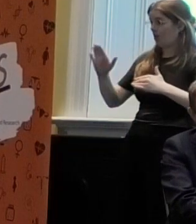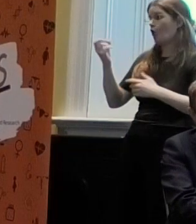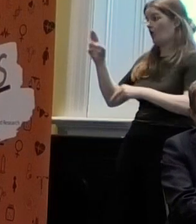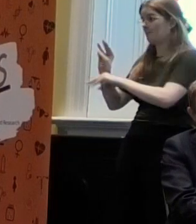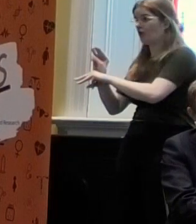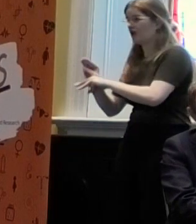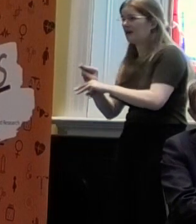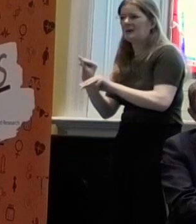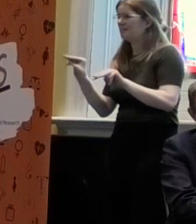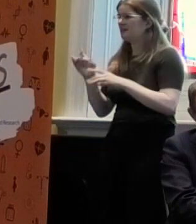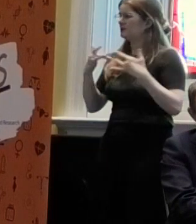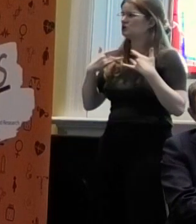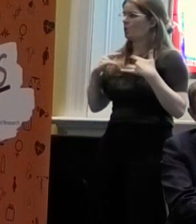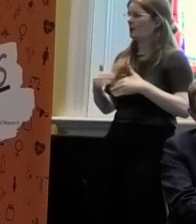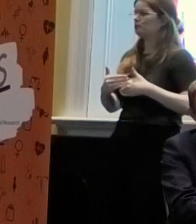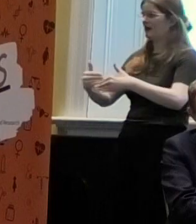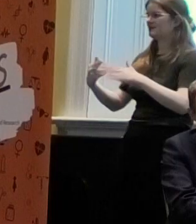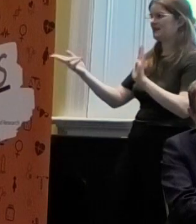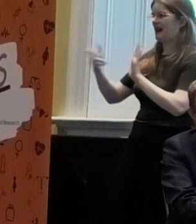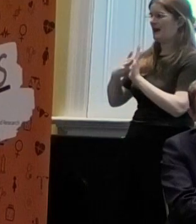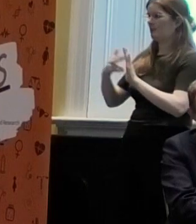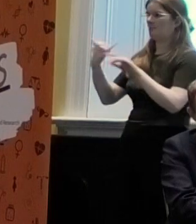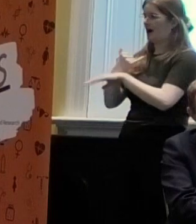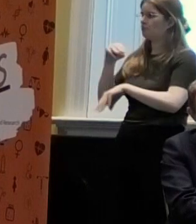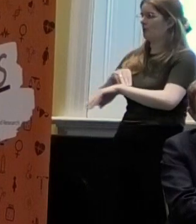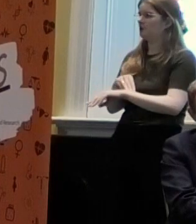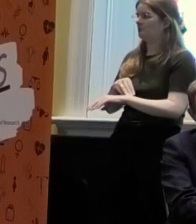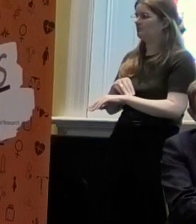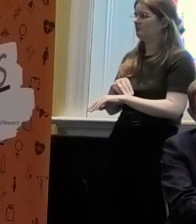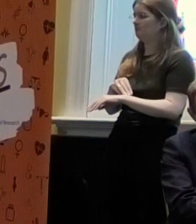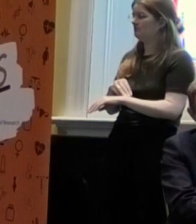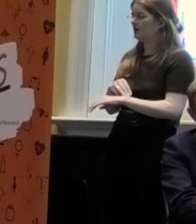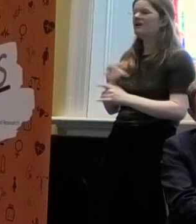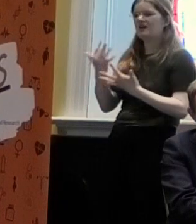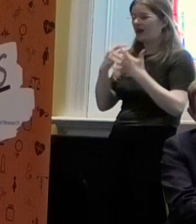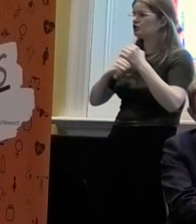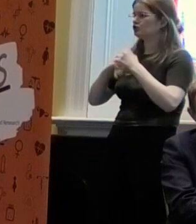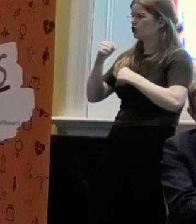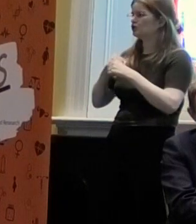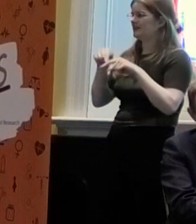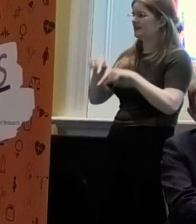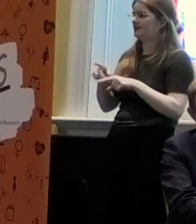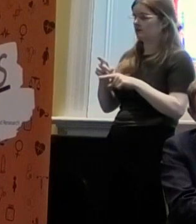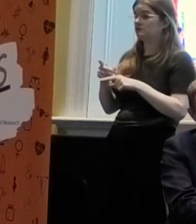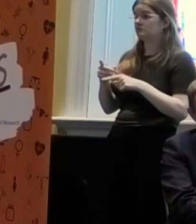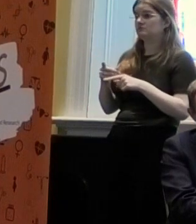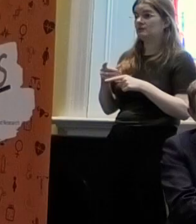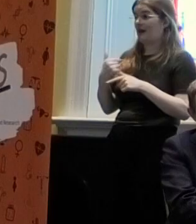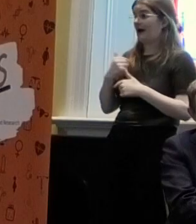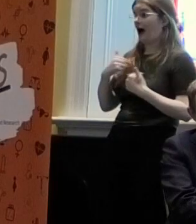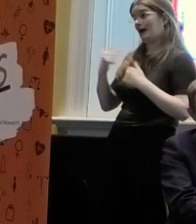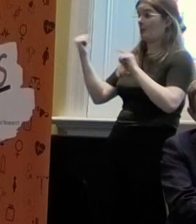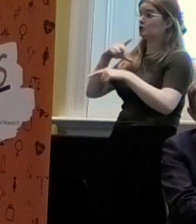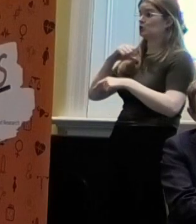issues, people don't want their pregnancies to be defined by the problems. And I think at the moment, a lot of our structures are like, I've come today from my